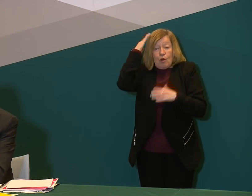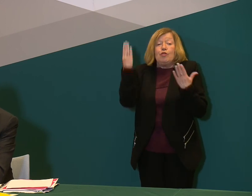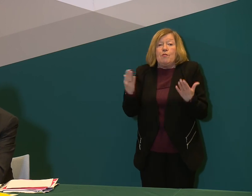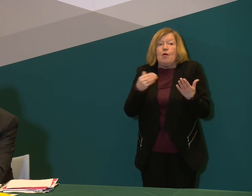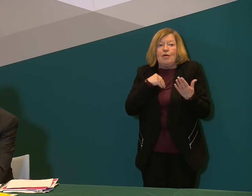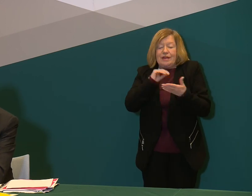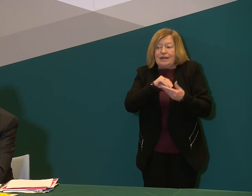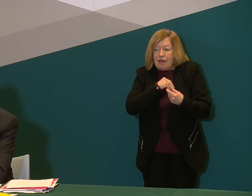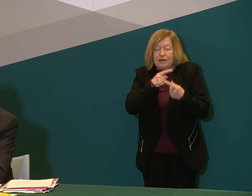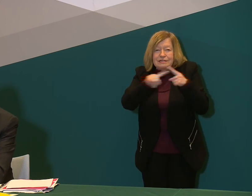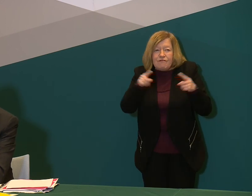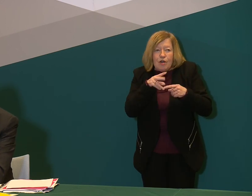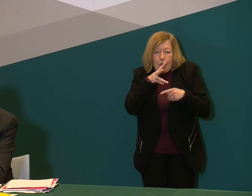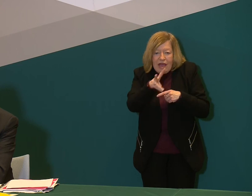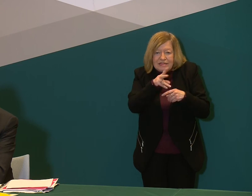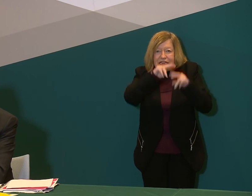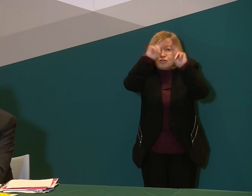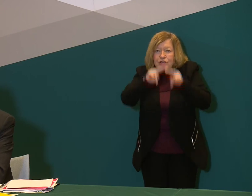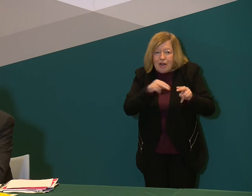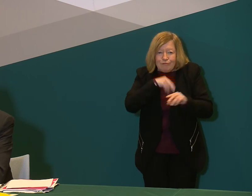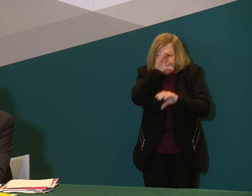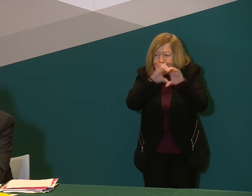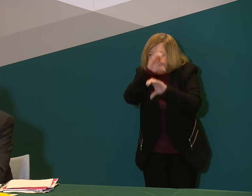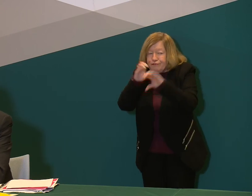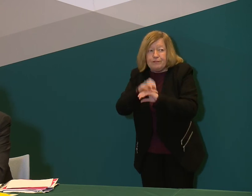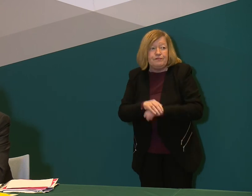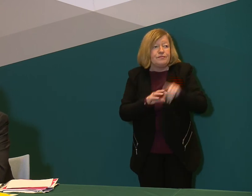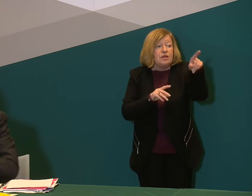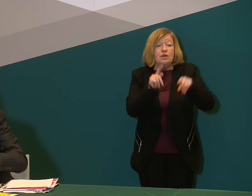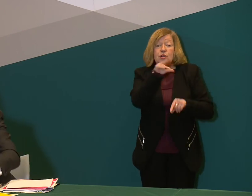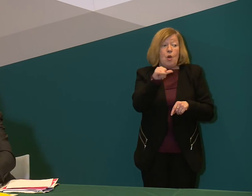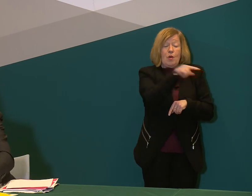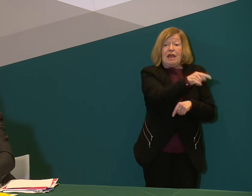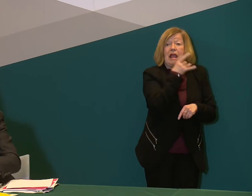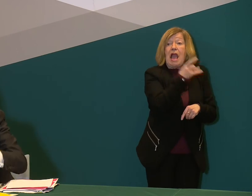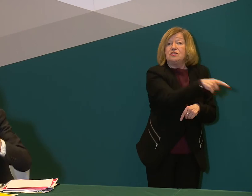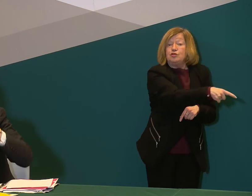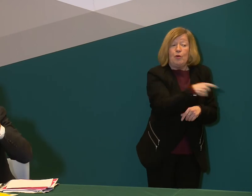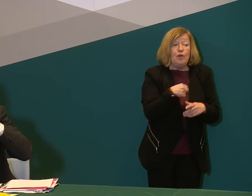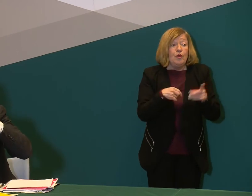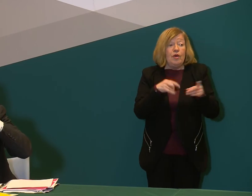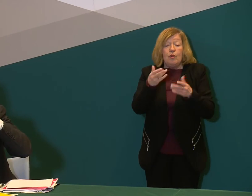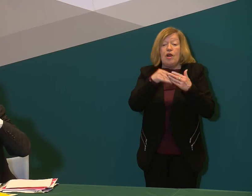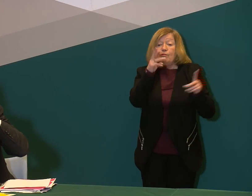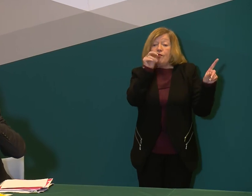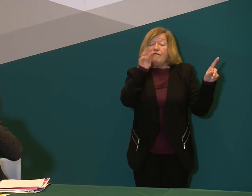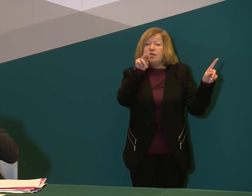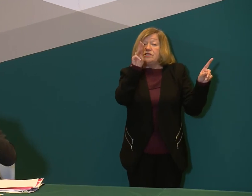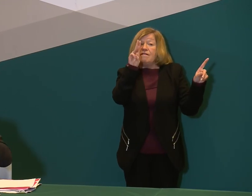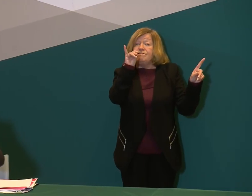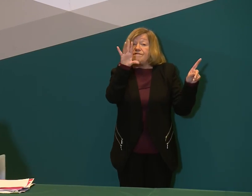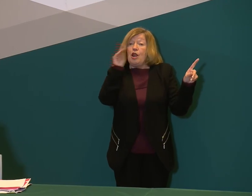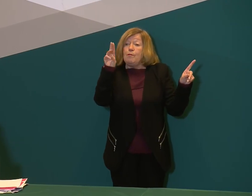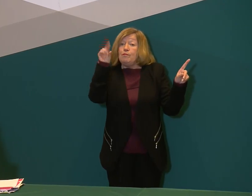we're pursuing several sources internationally. We're hopeful. Tony, if I could ask you, given what Professor Philip Nolan has analysed